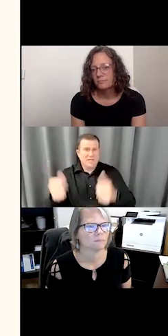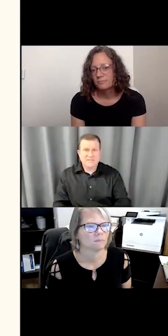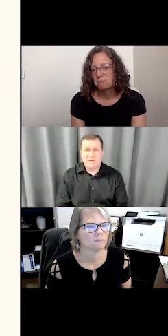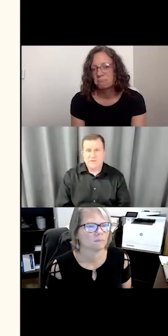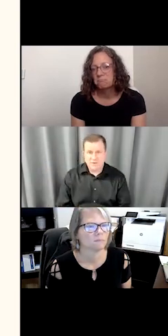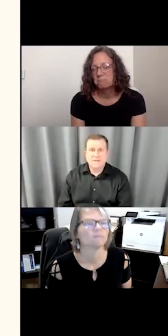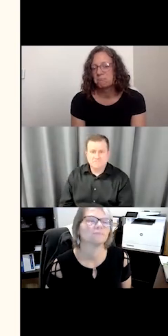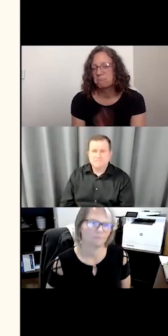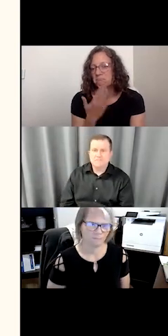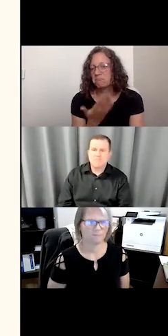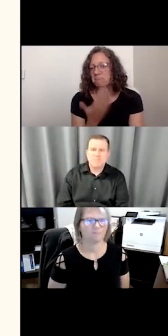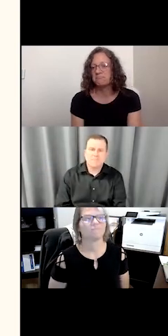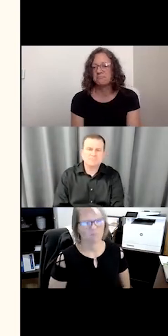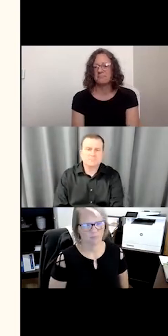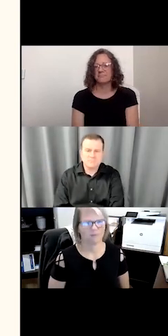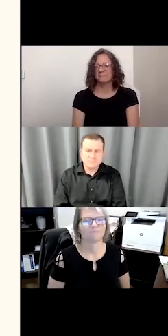you guys have covered it great.